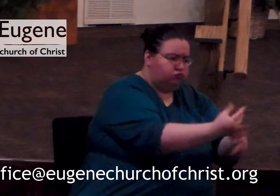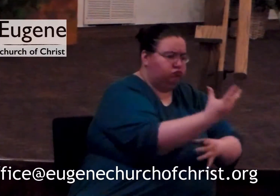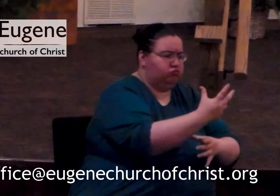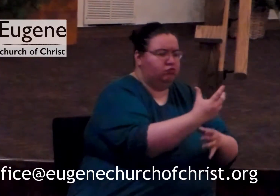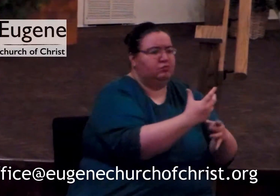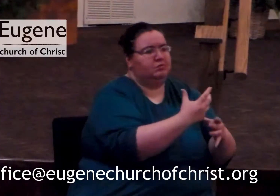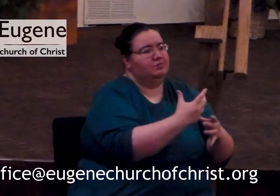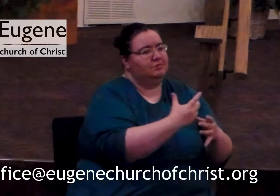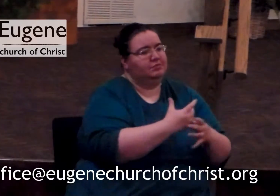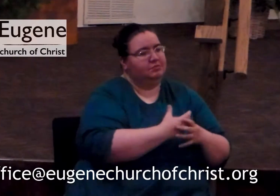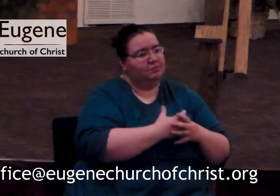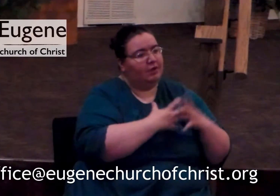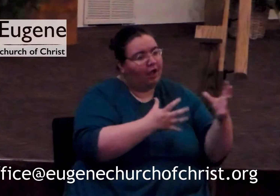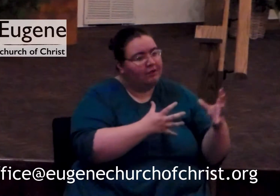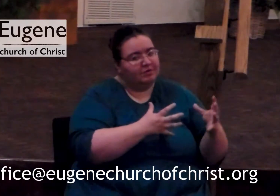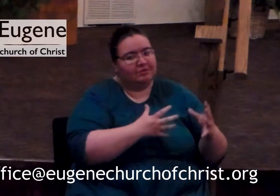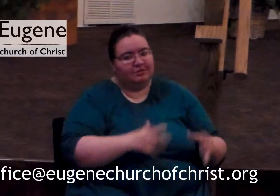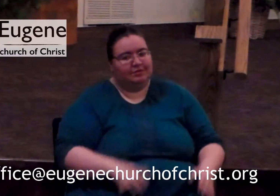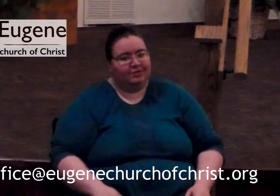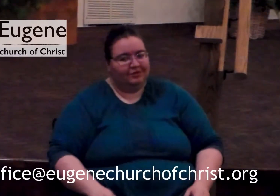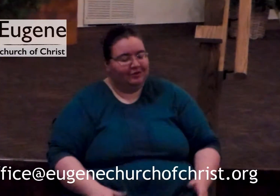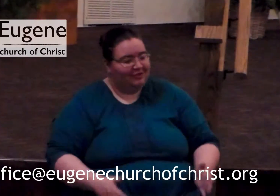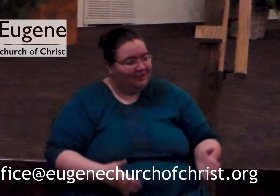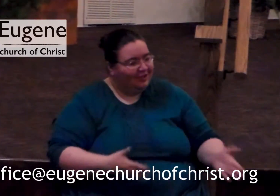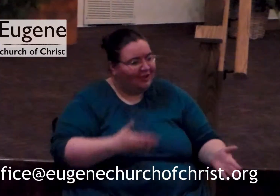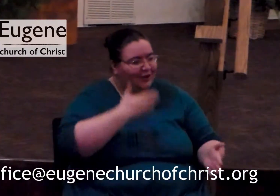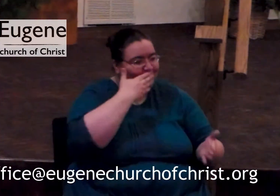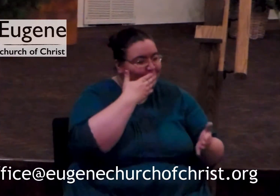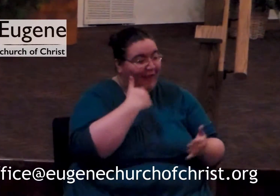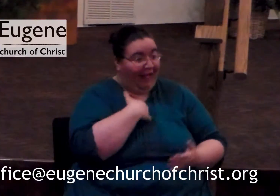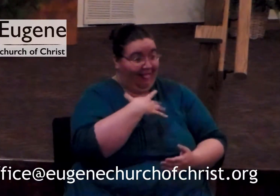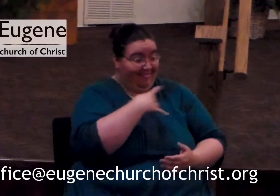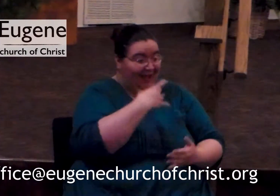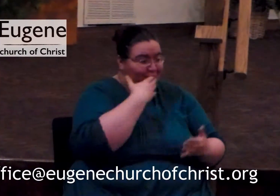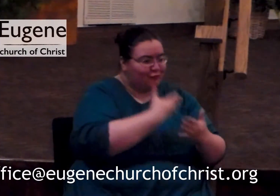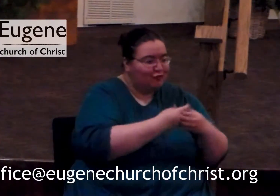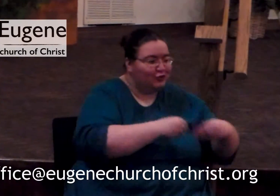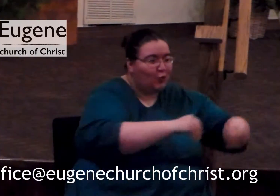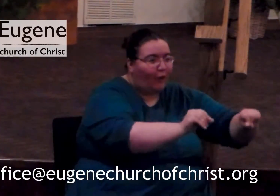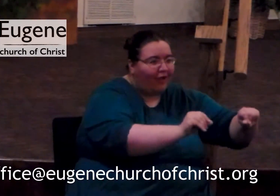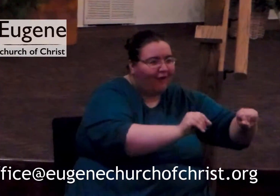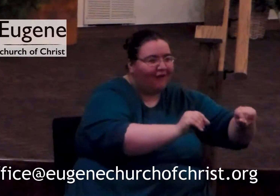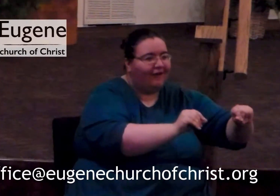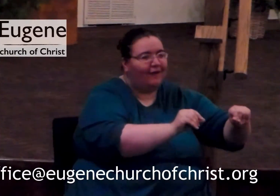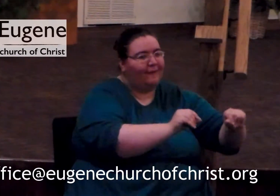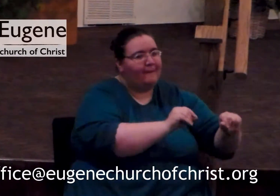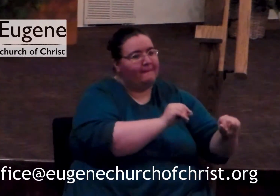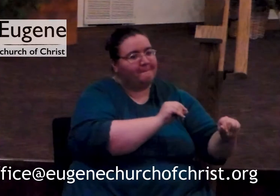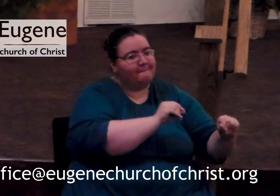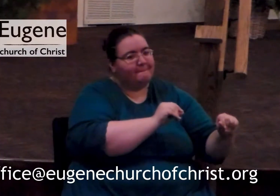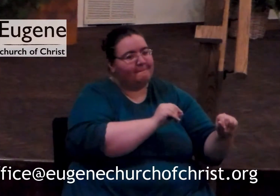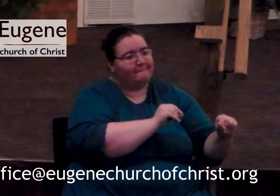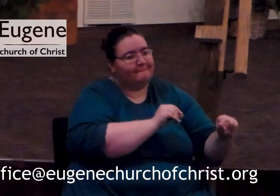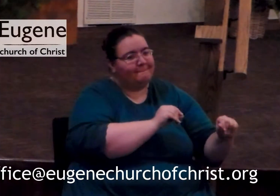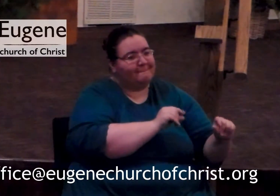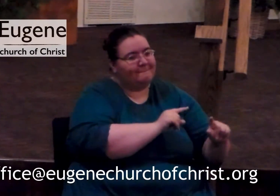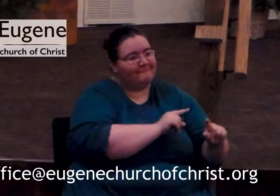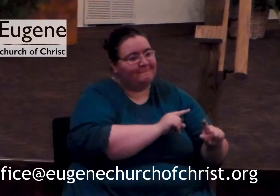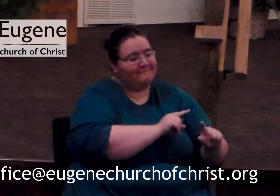soil. And I like the good soil, but I'm reminded in the story, if you are a statistician or a math guy at this